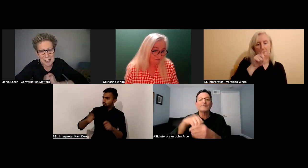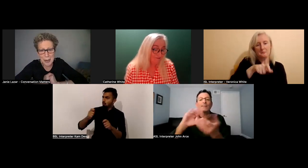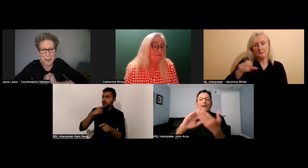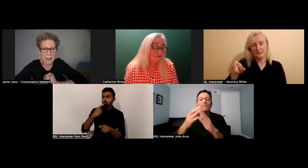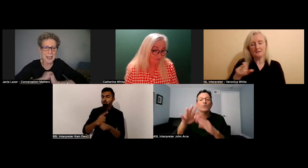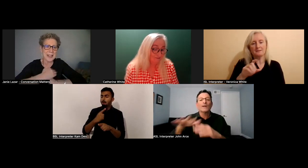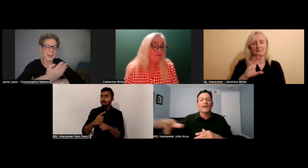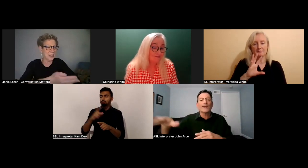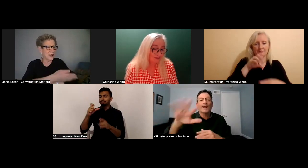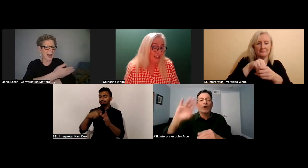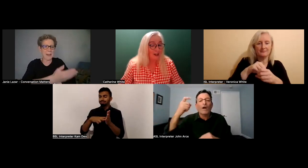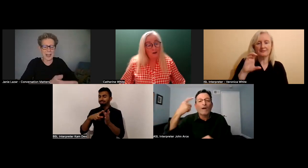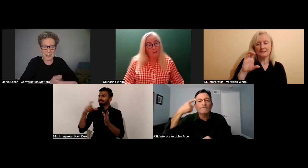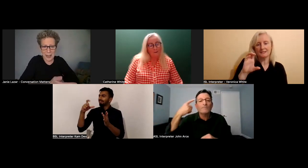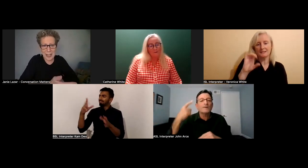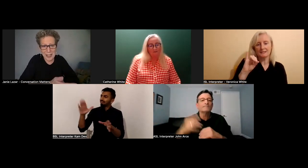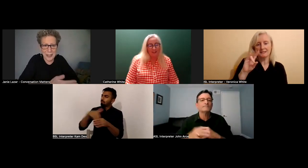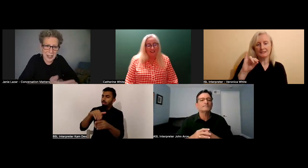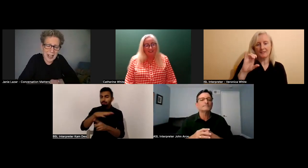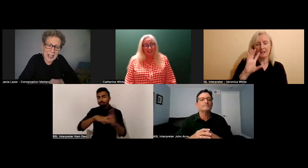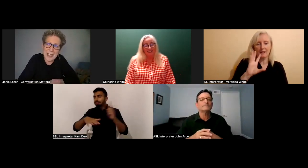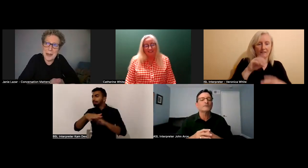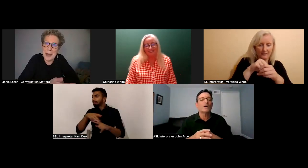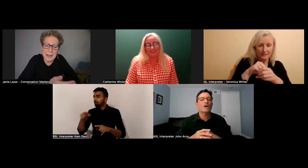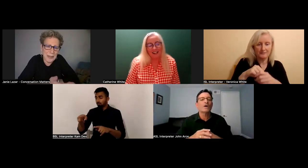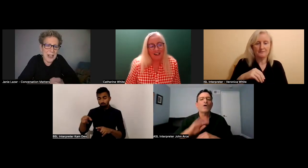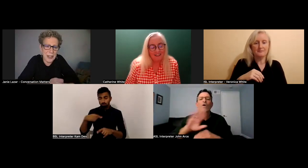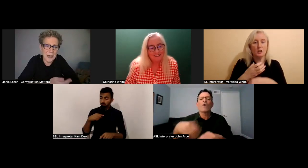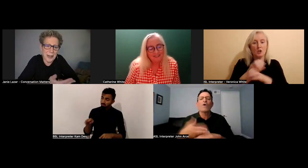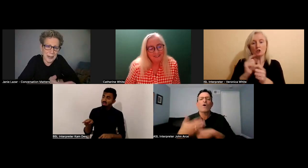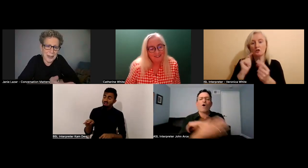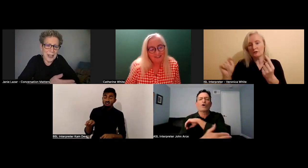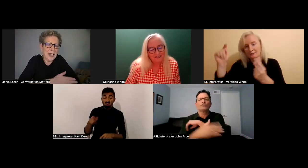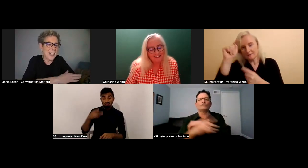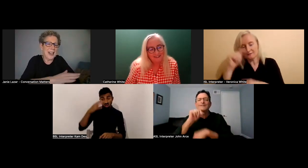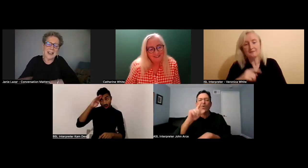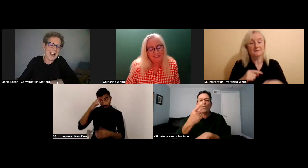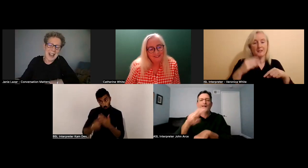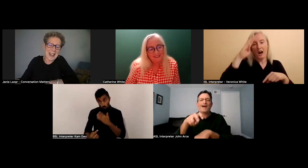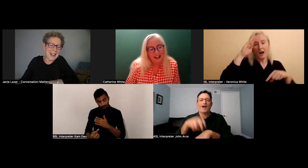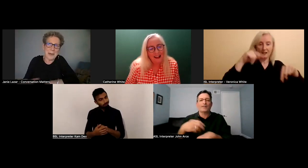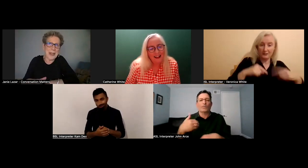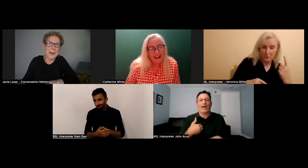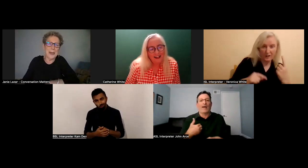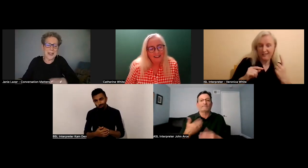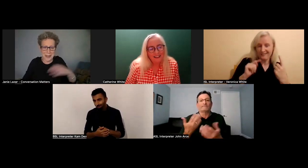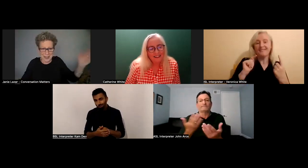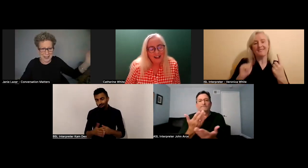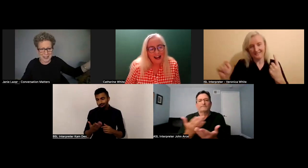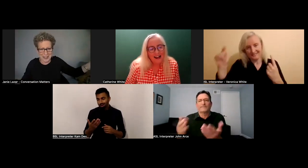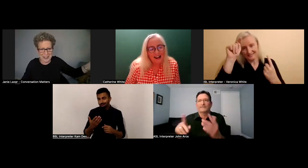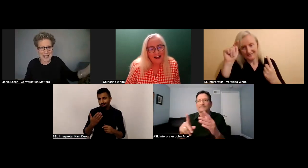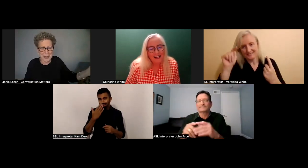There are so many things, and you know, every country, and it's not just Ireland, but we have different issues going on with all